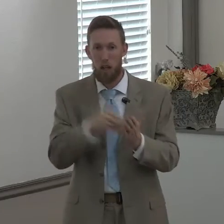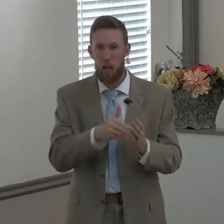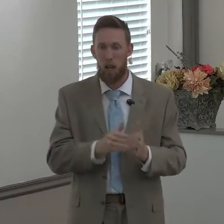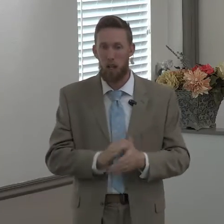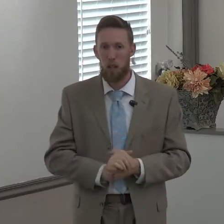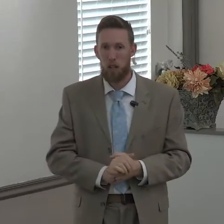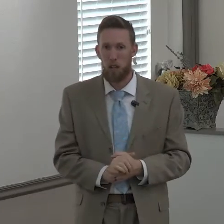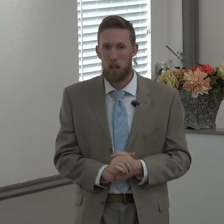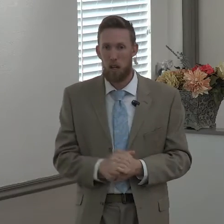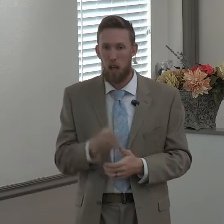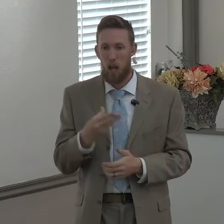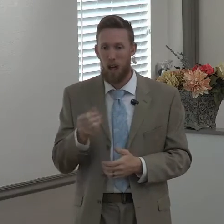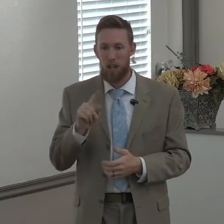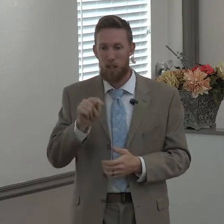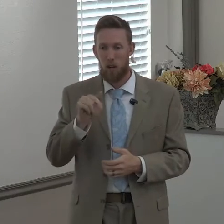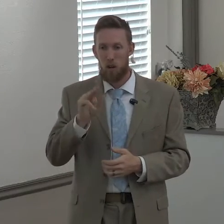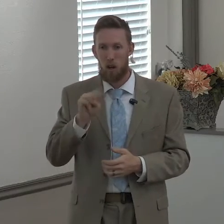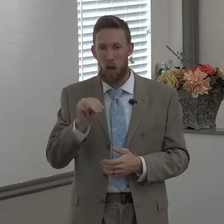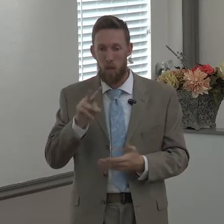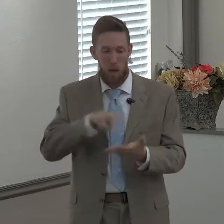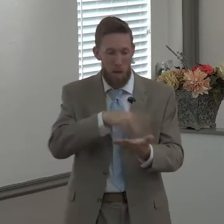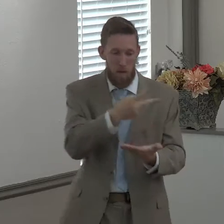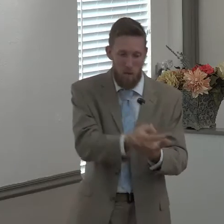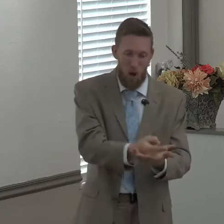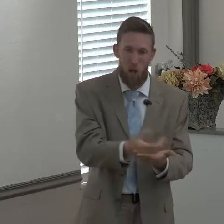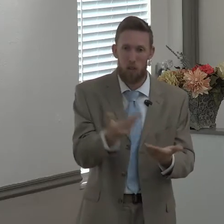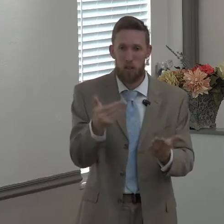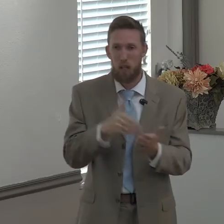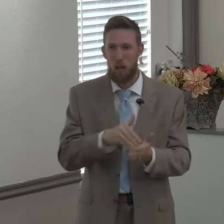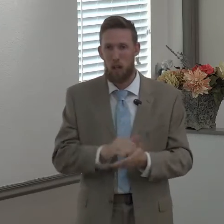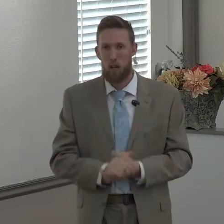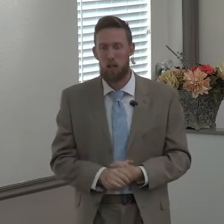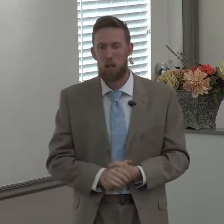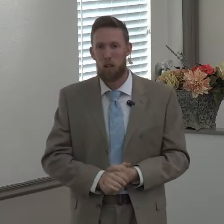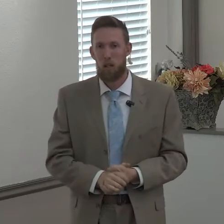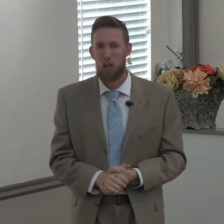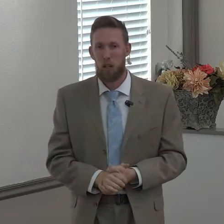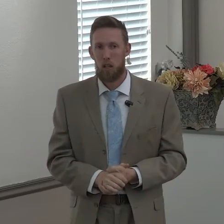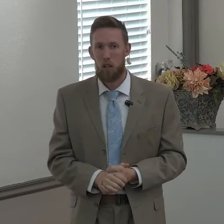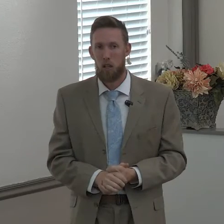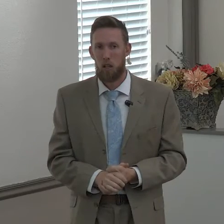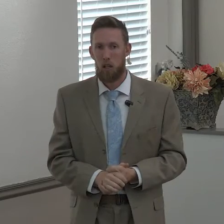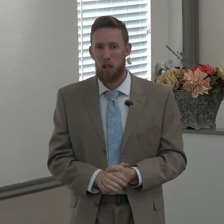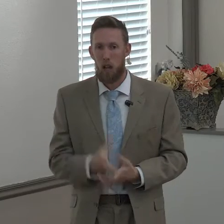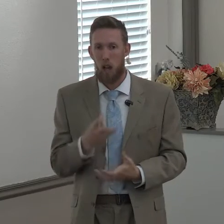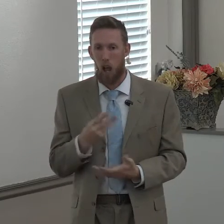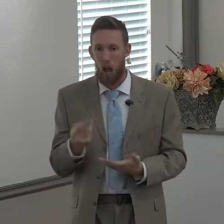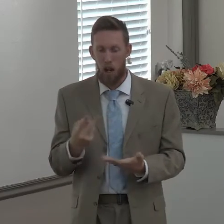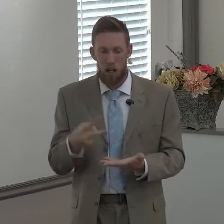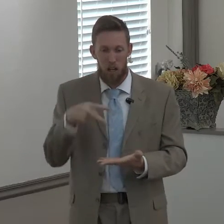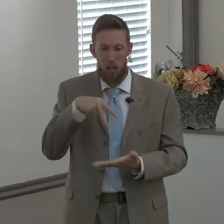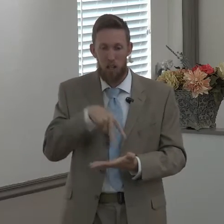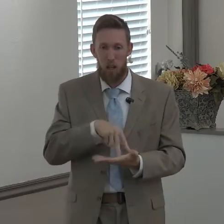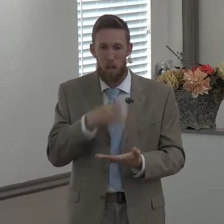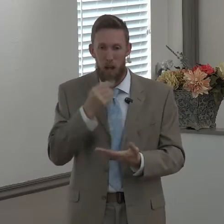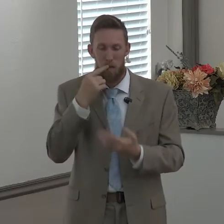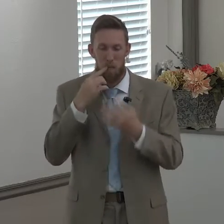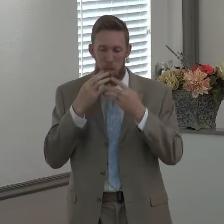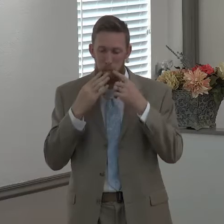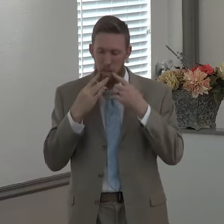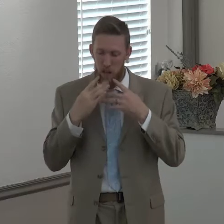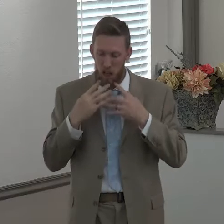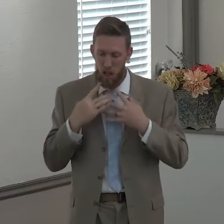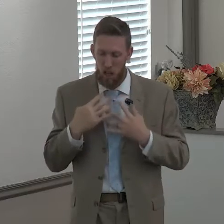Bob, I love you. And Bob turns around and smashes him